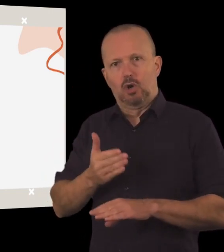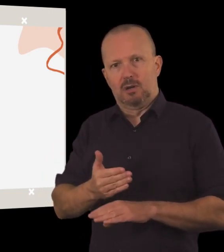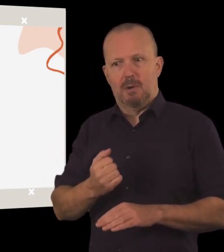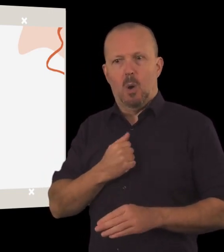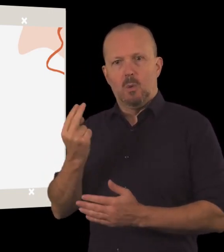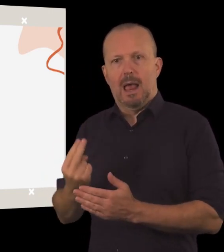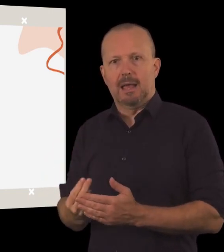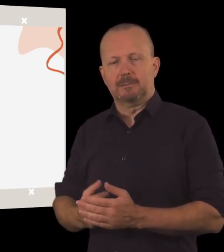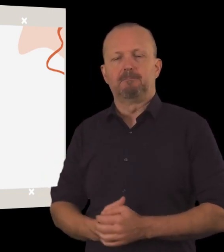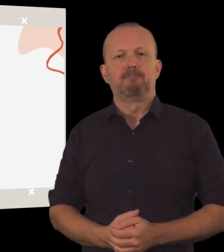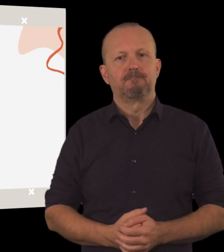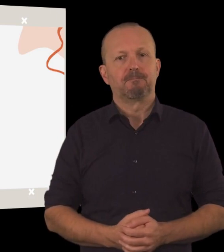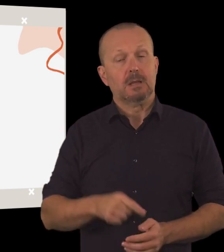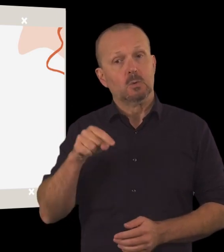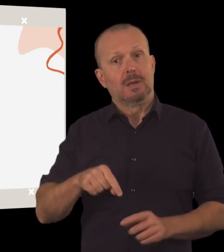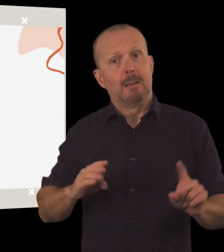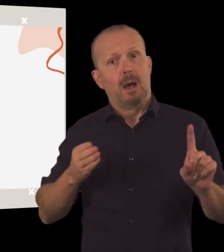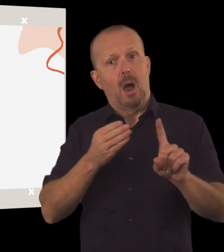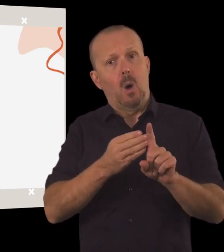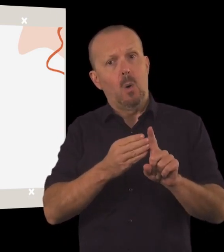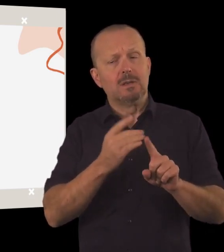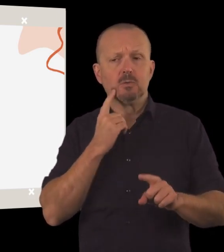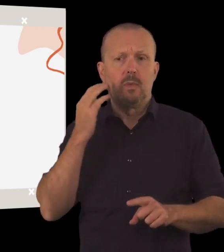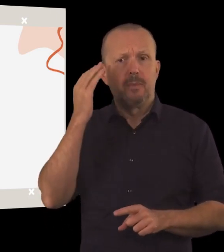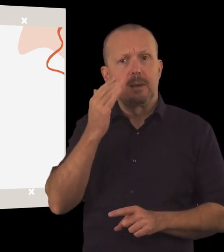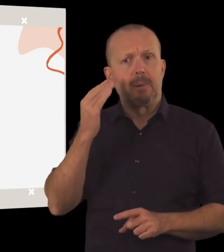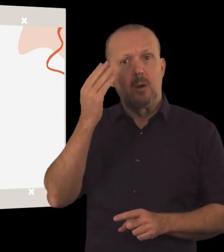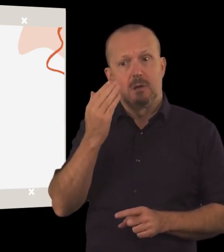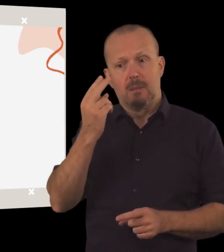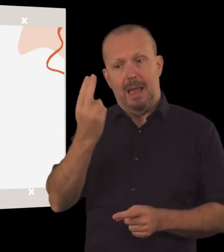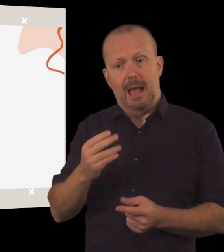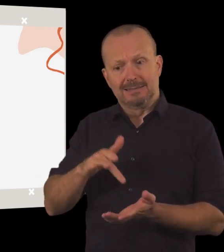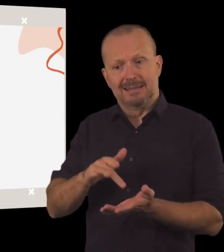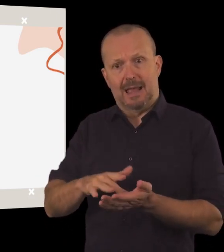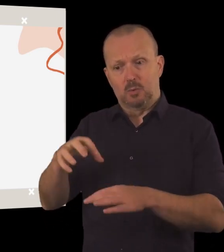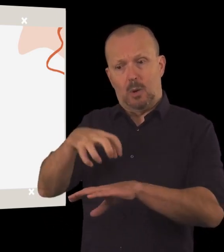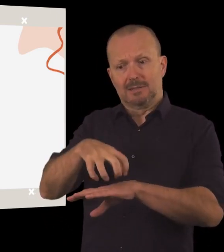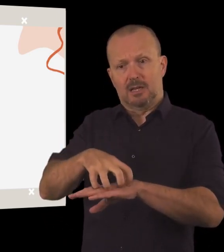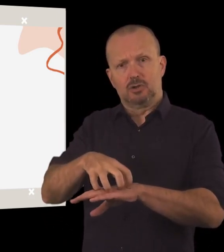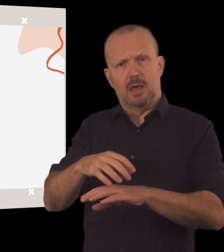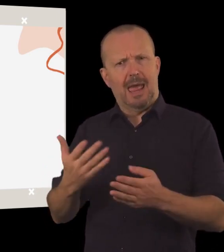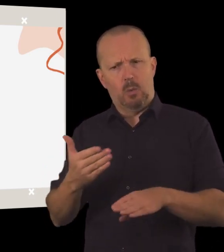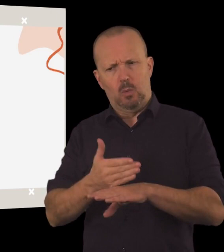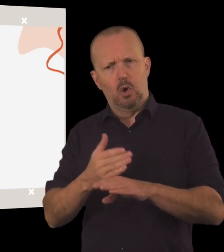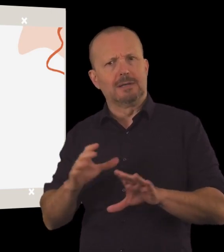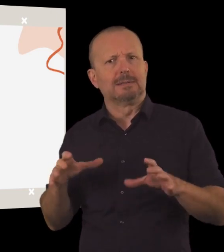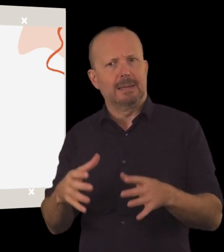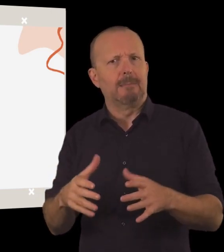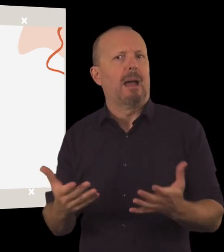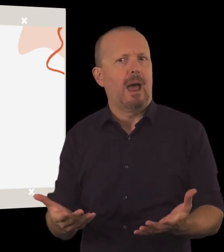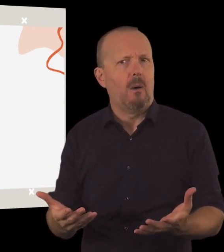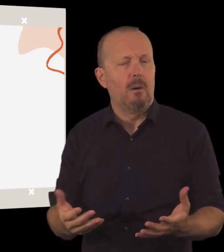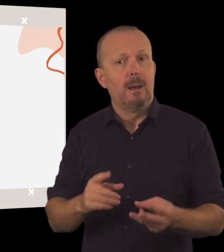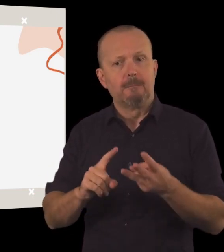too. My goal for today is to reflect on Arts Centre as an organisation, the way we work as a